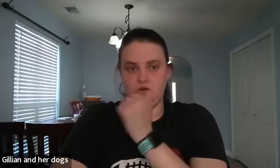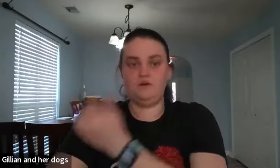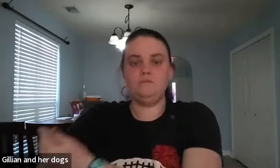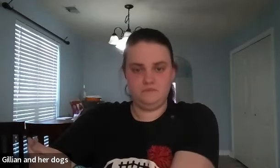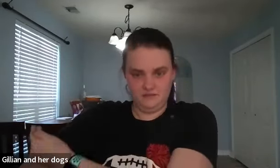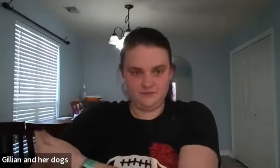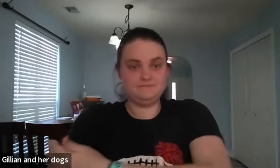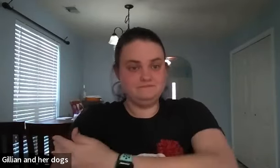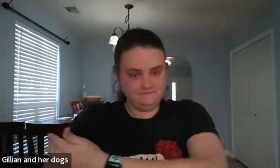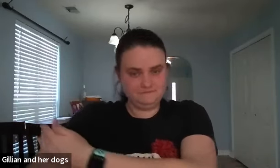Girl, baby. Mm-hmm.